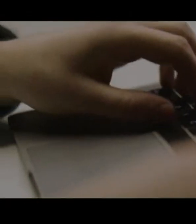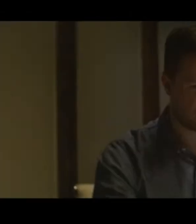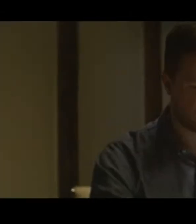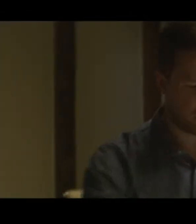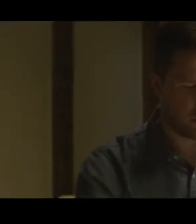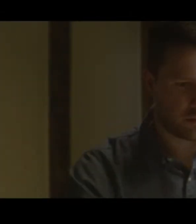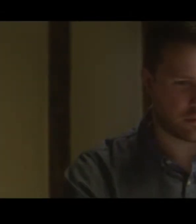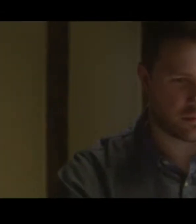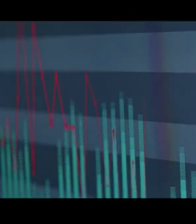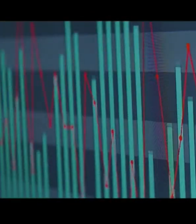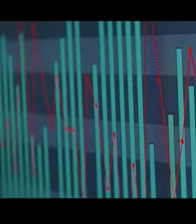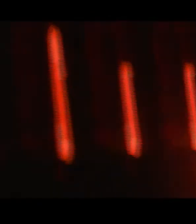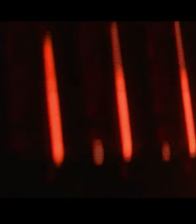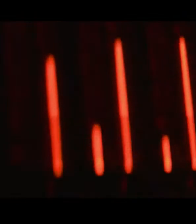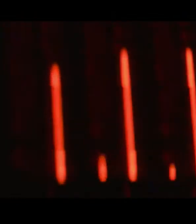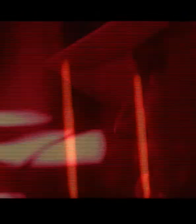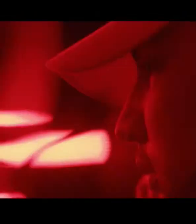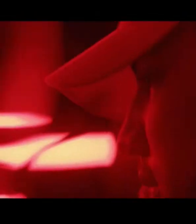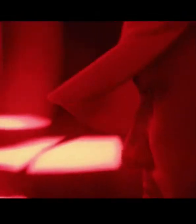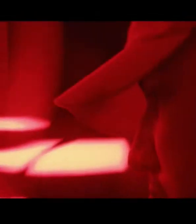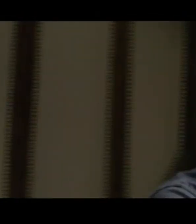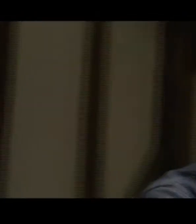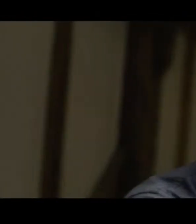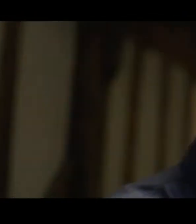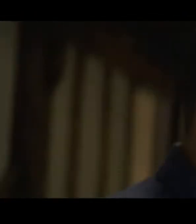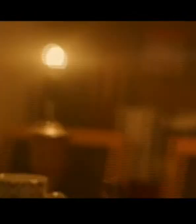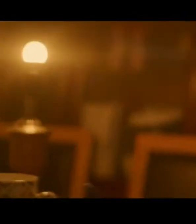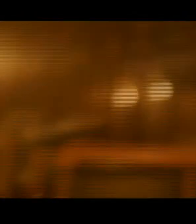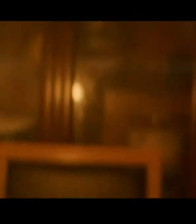But we can create it.